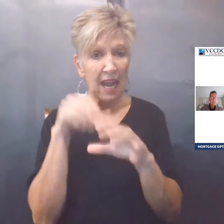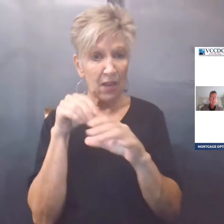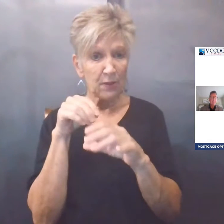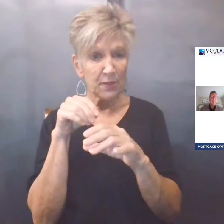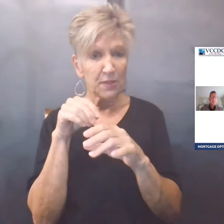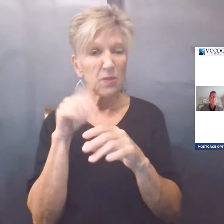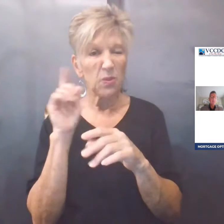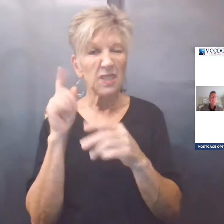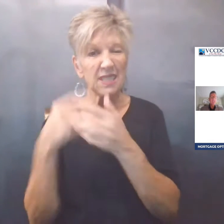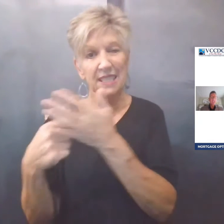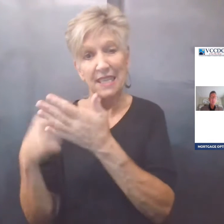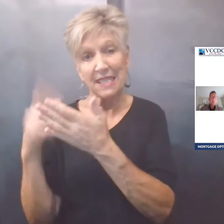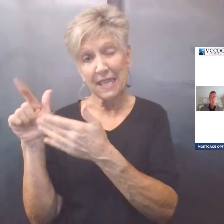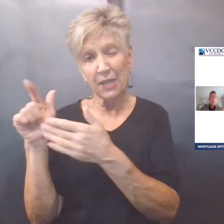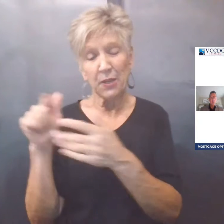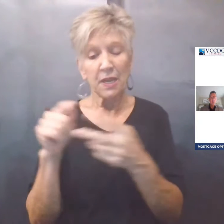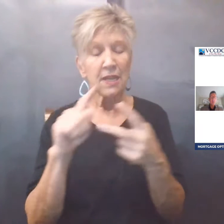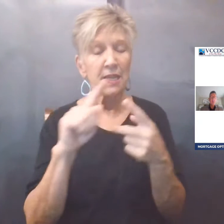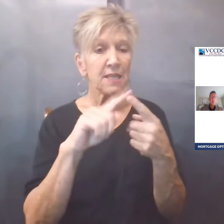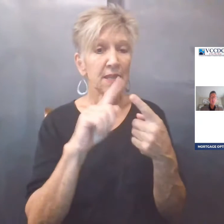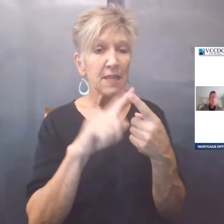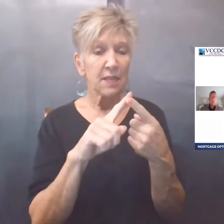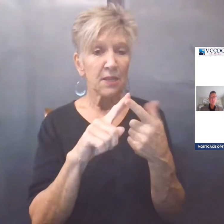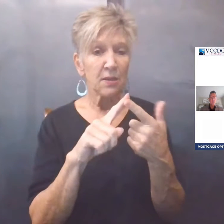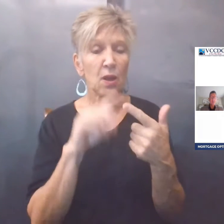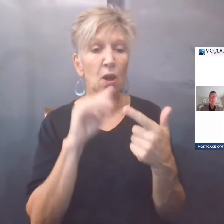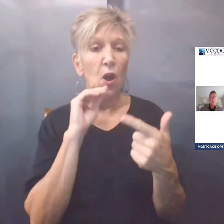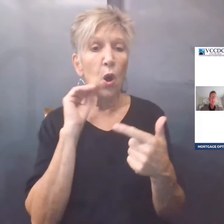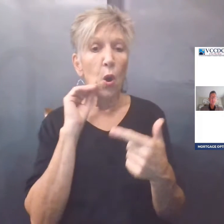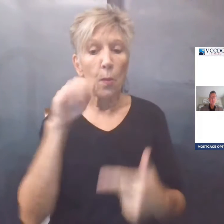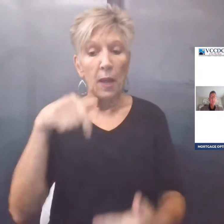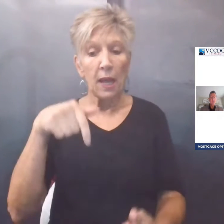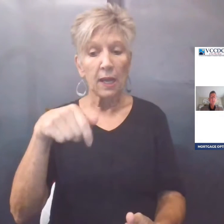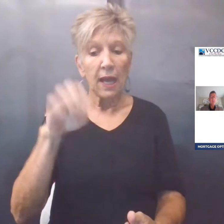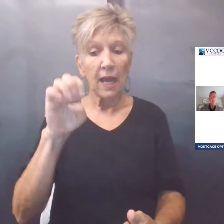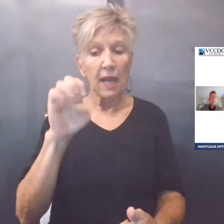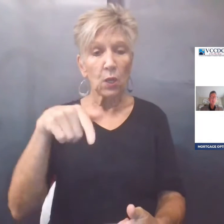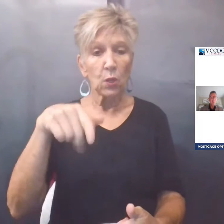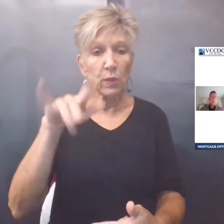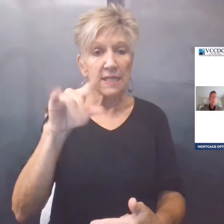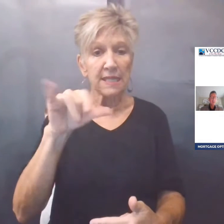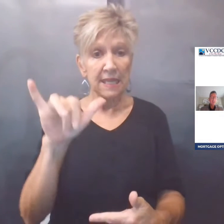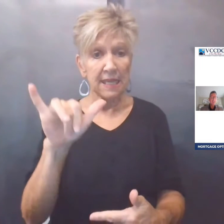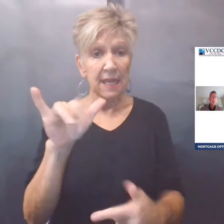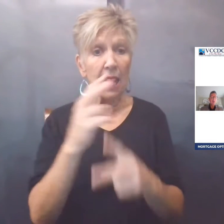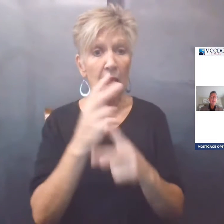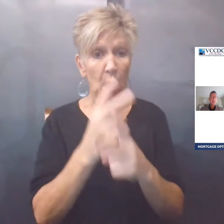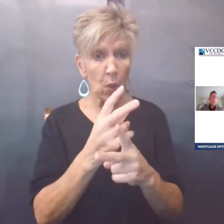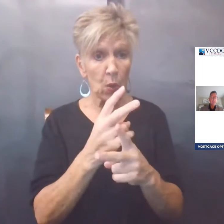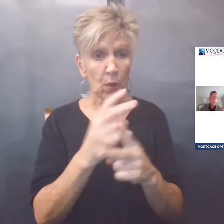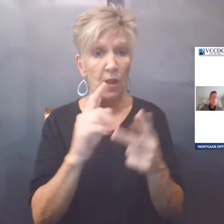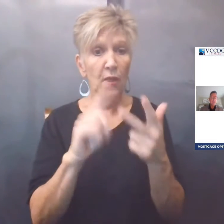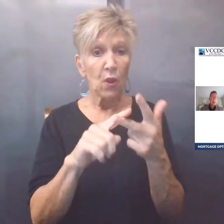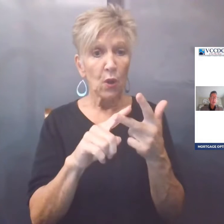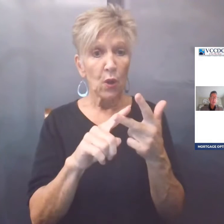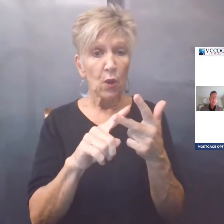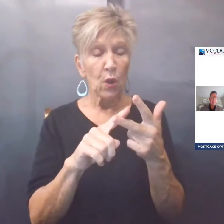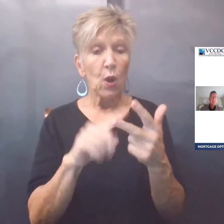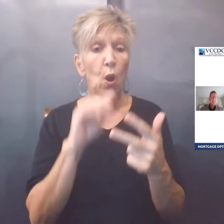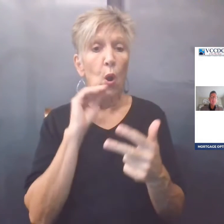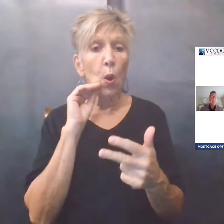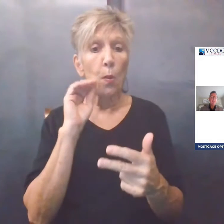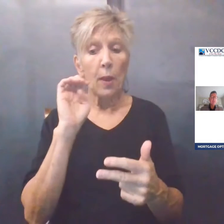these later. The second one is a home equity loan, and the third one is a home equity line of